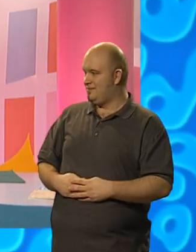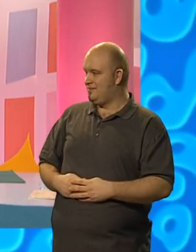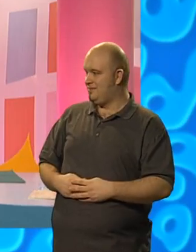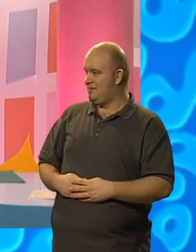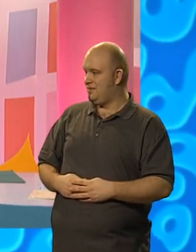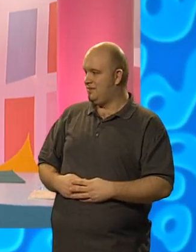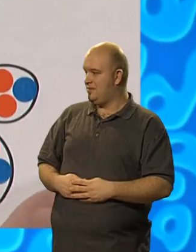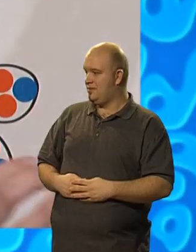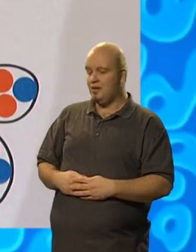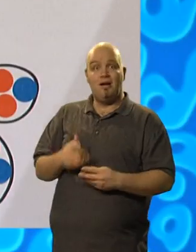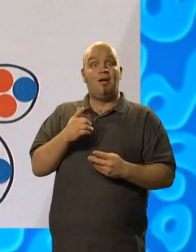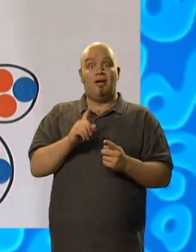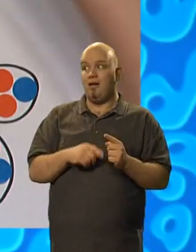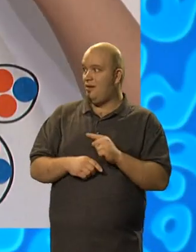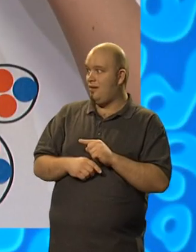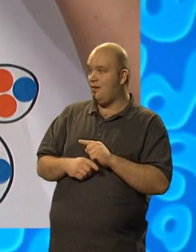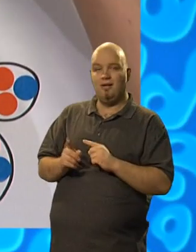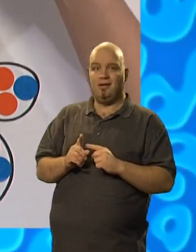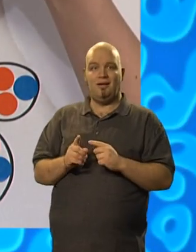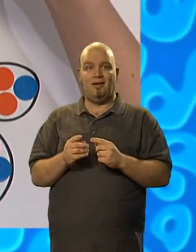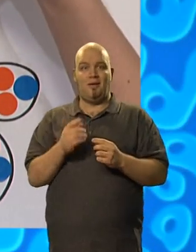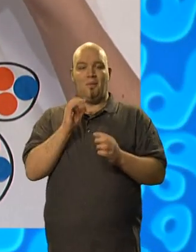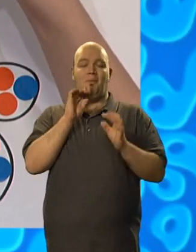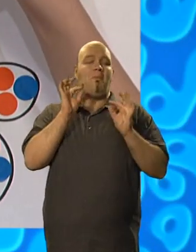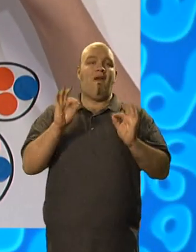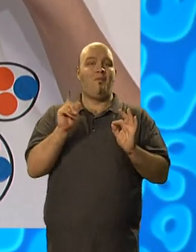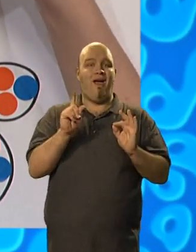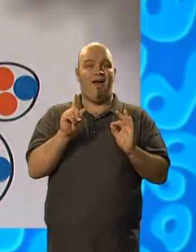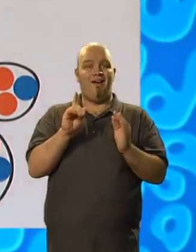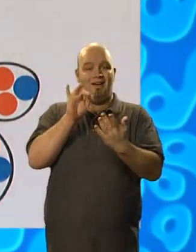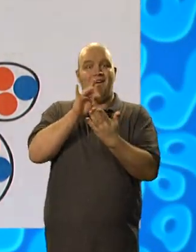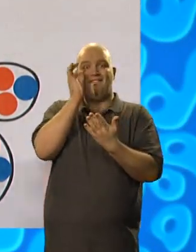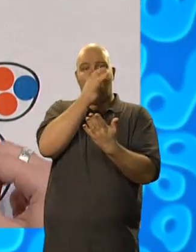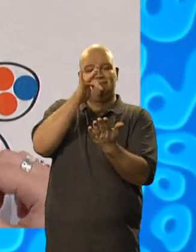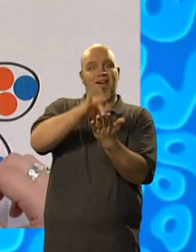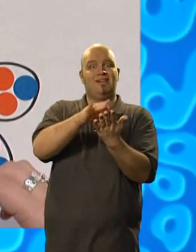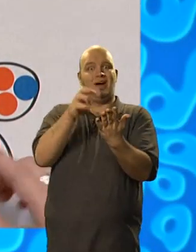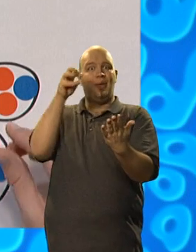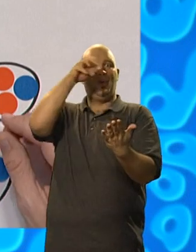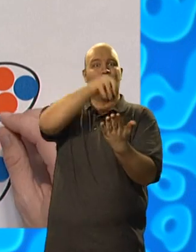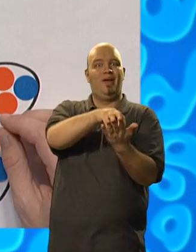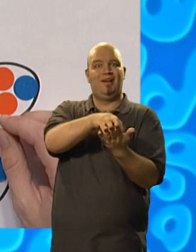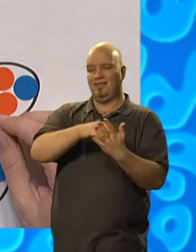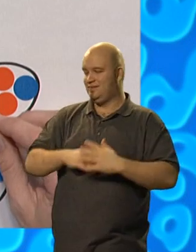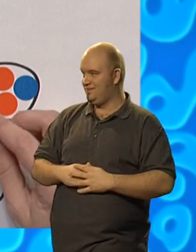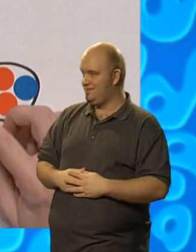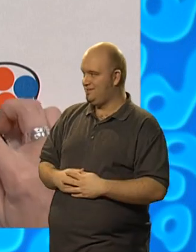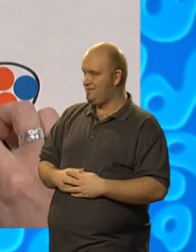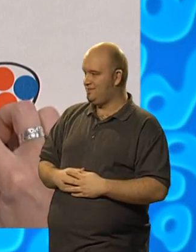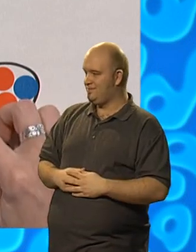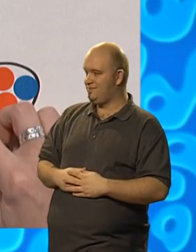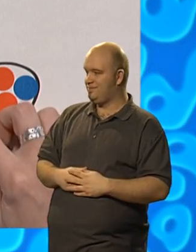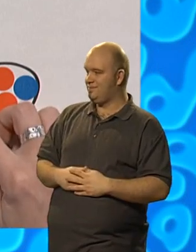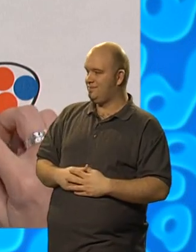perfect for the centre of my flower. Let's just take that off, stick it into